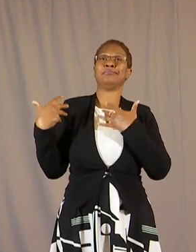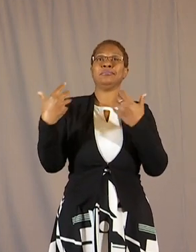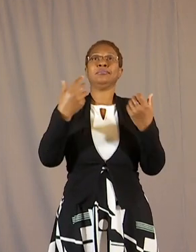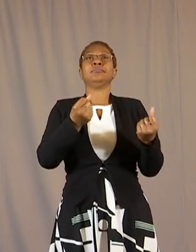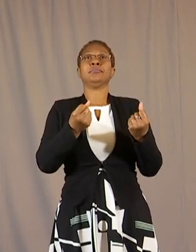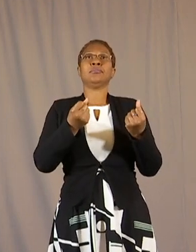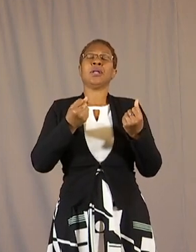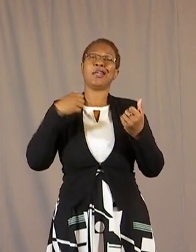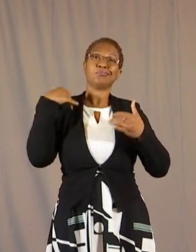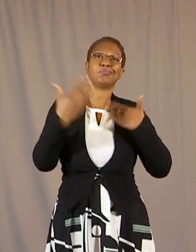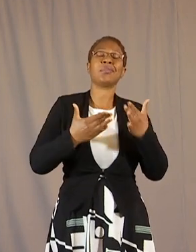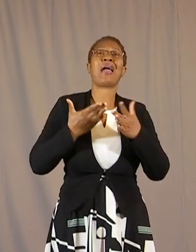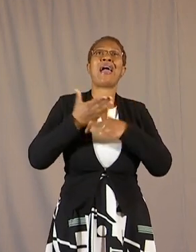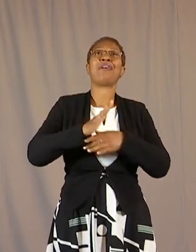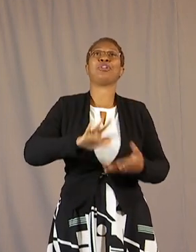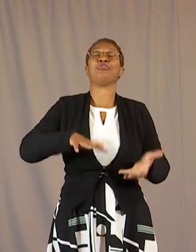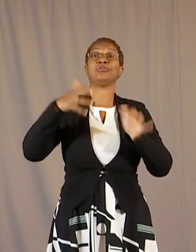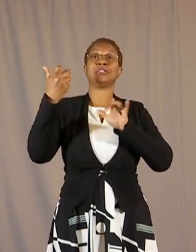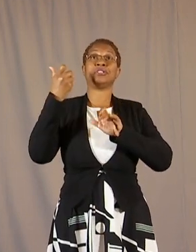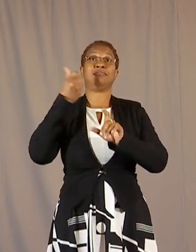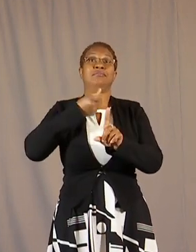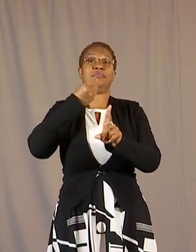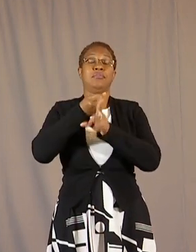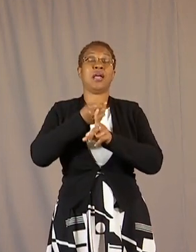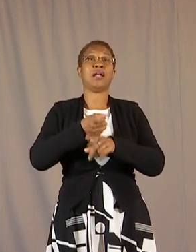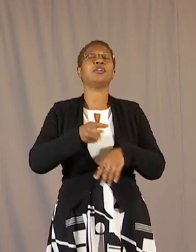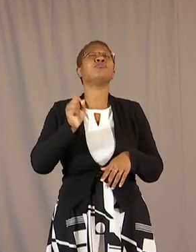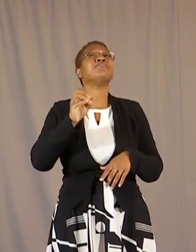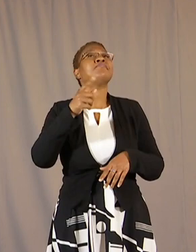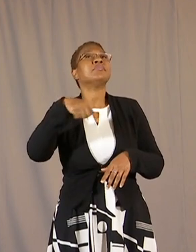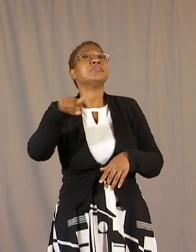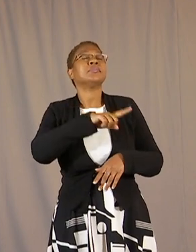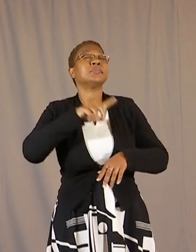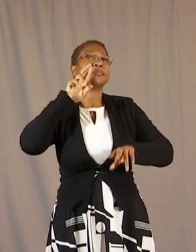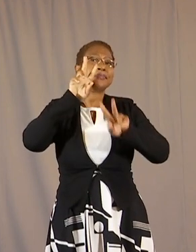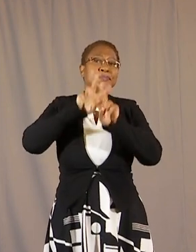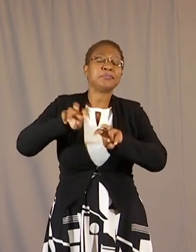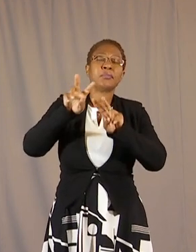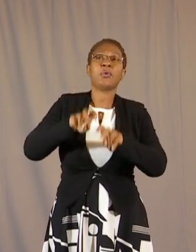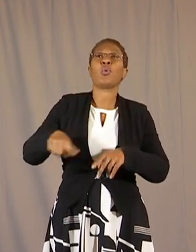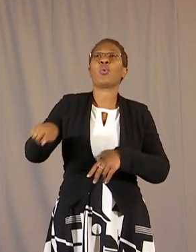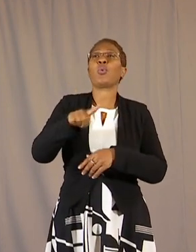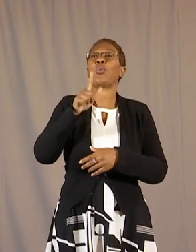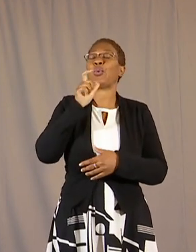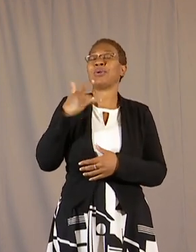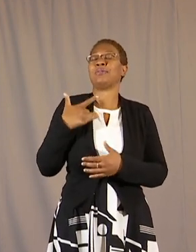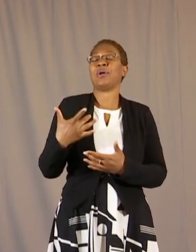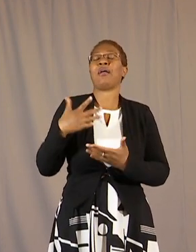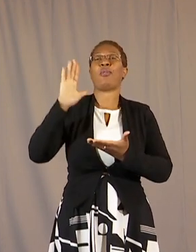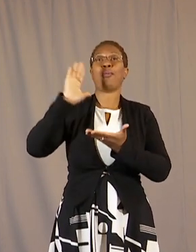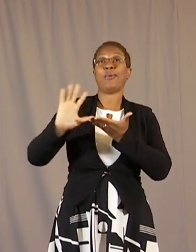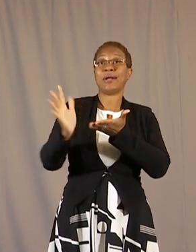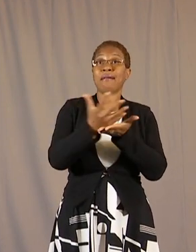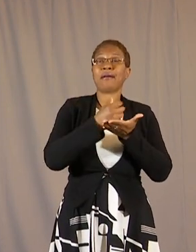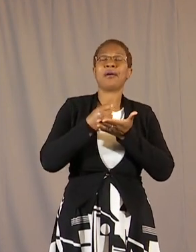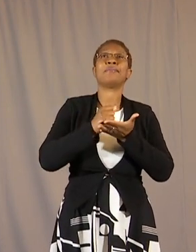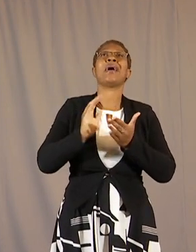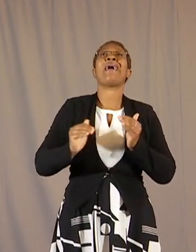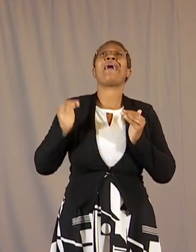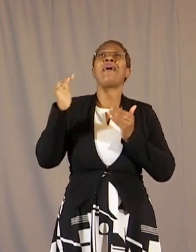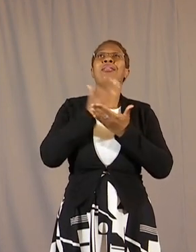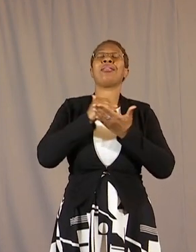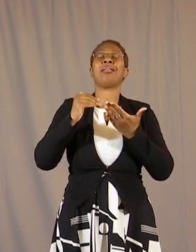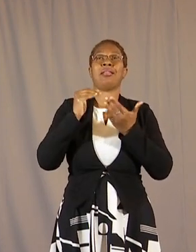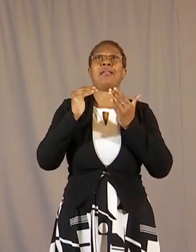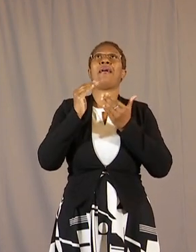disaster. So they were looking at where do you have people who might be of lower income, people who have higher levels of